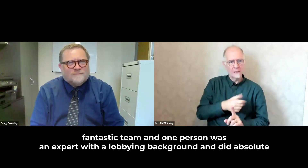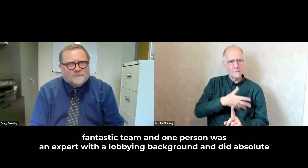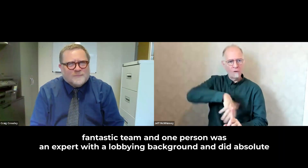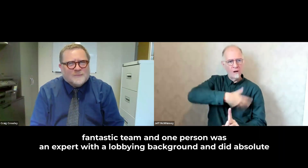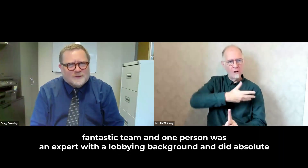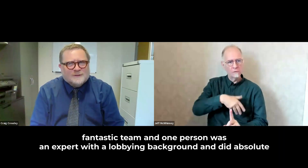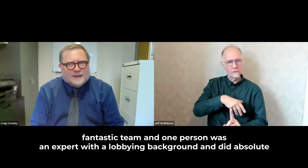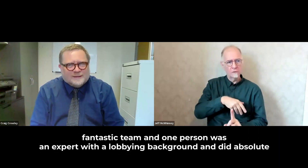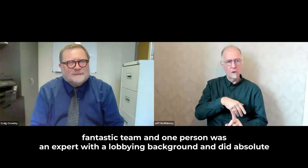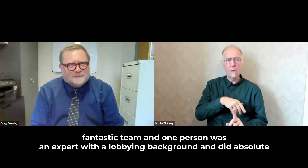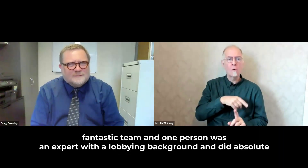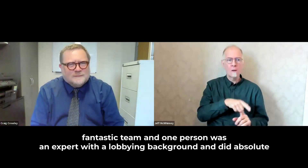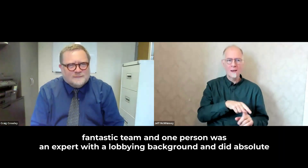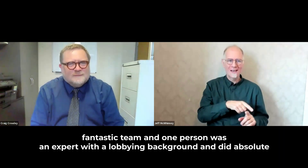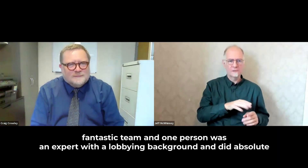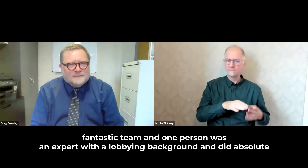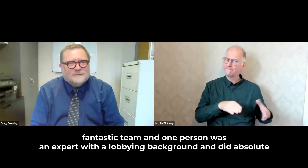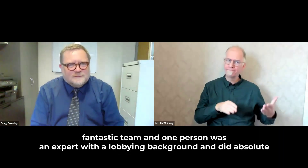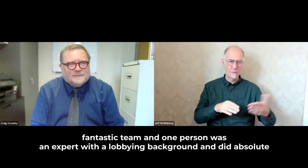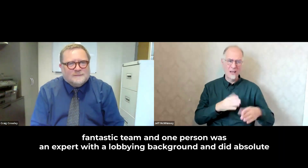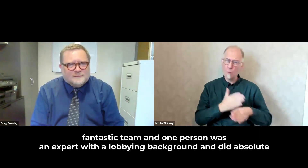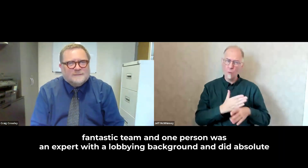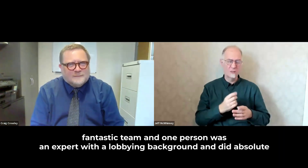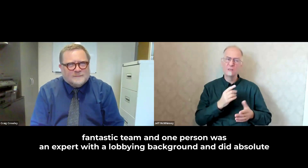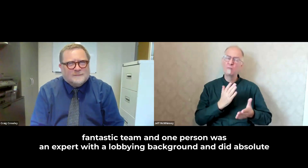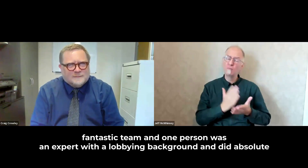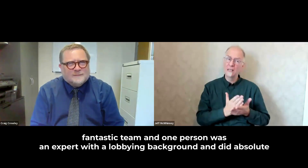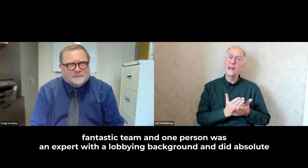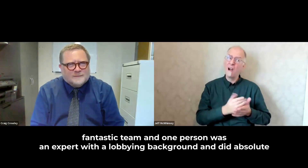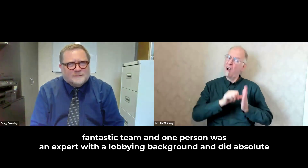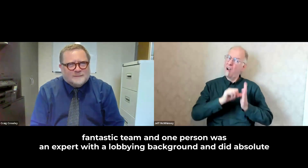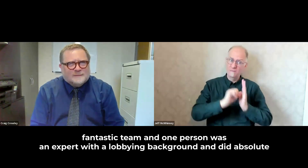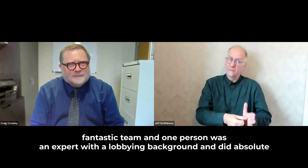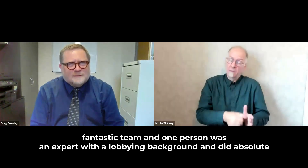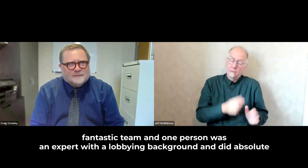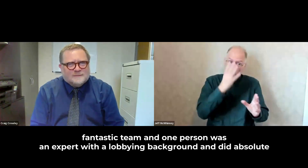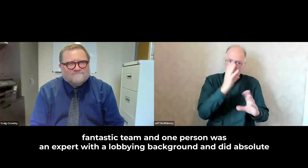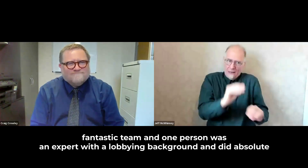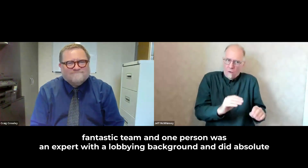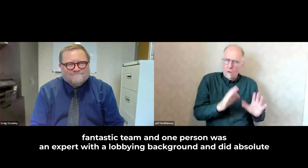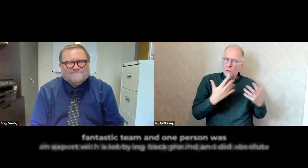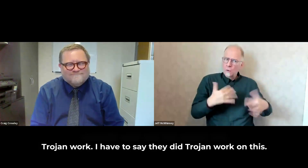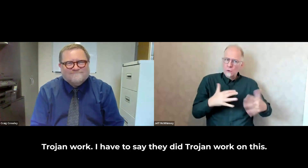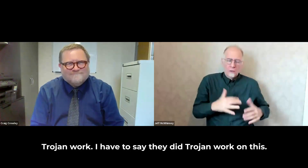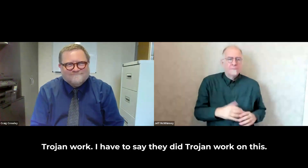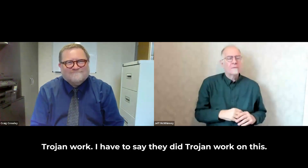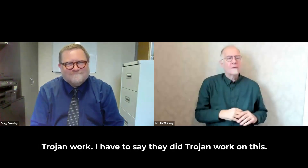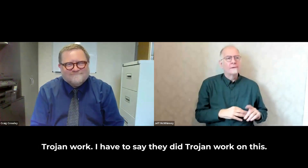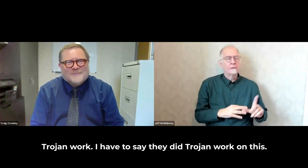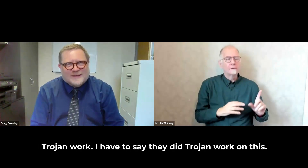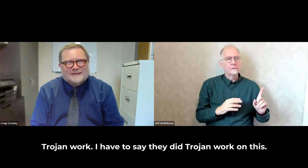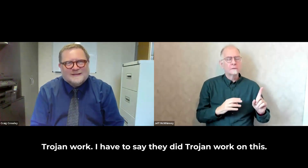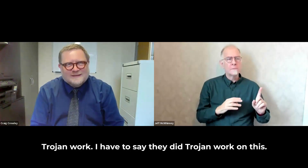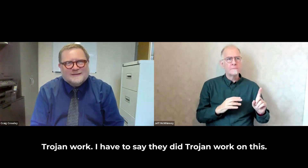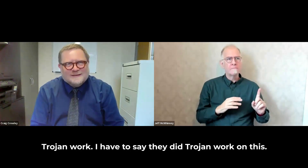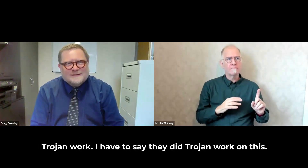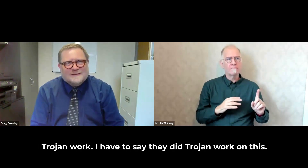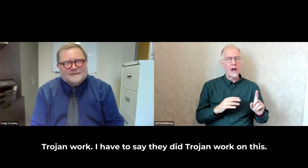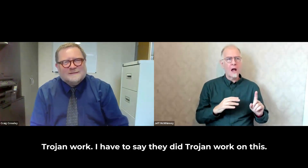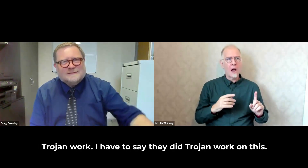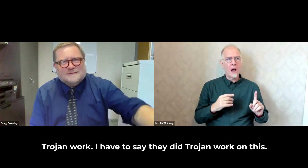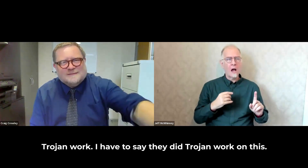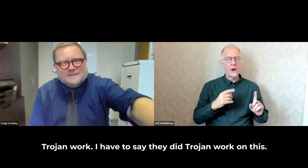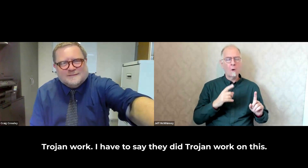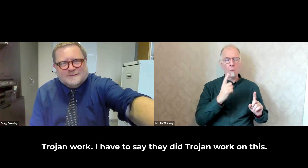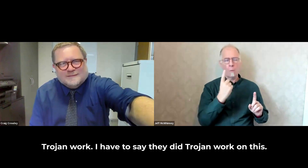one person was an expert with a lobbying background and did absolute Trojan work. I have to say they did